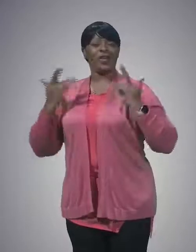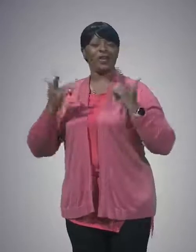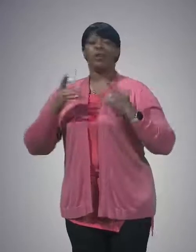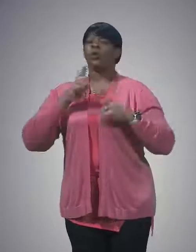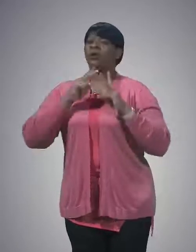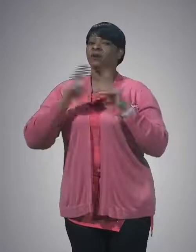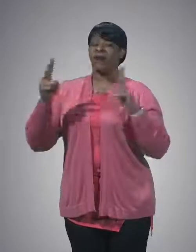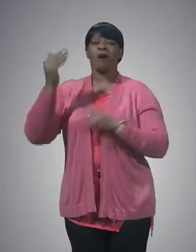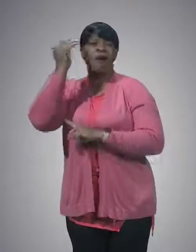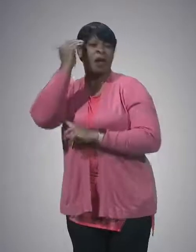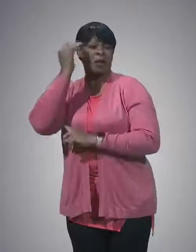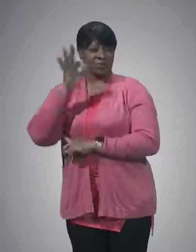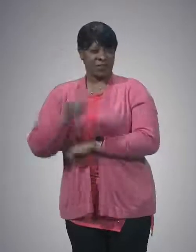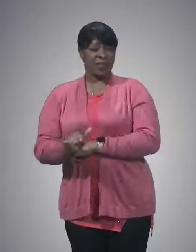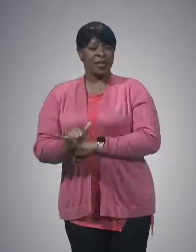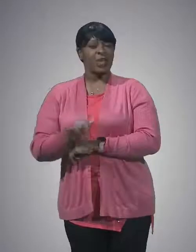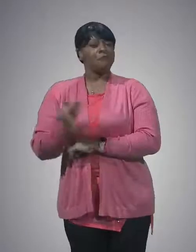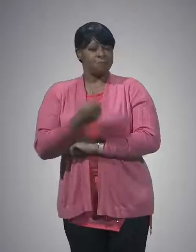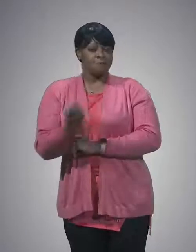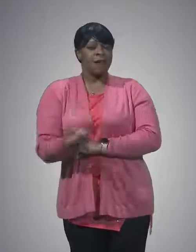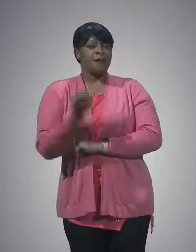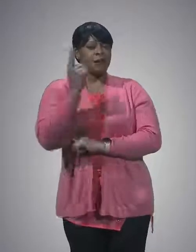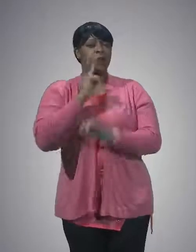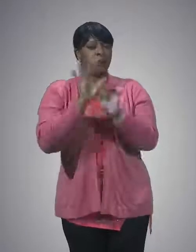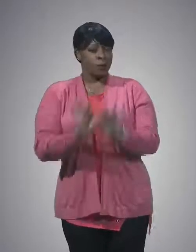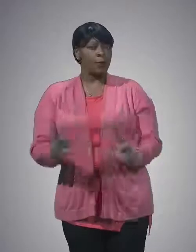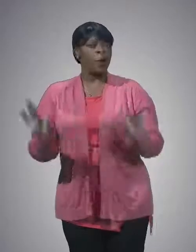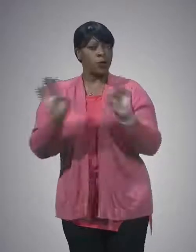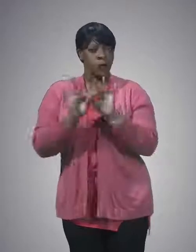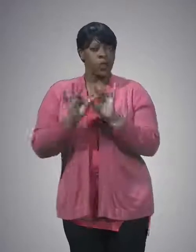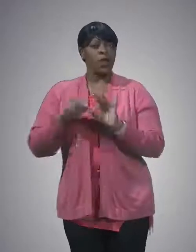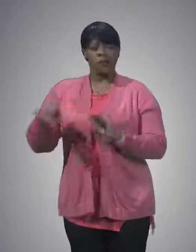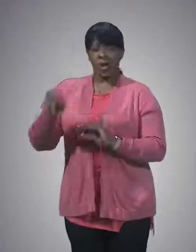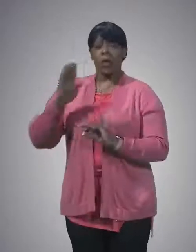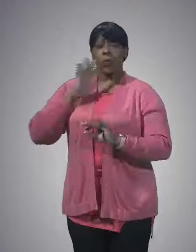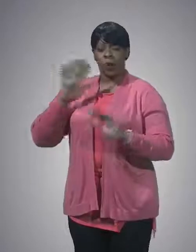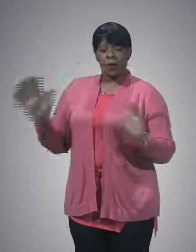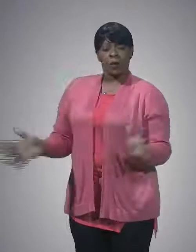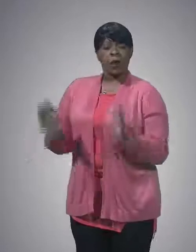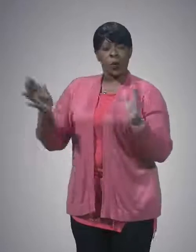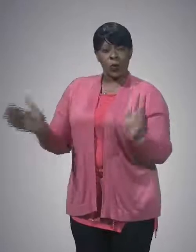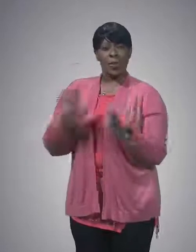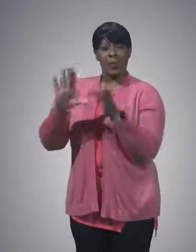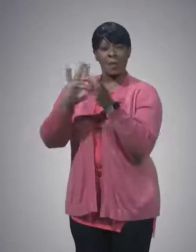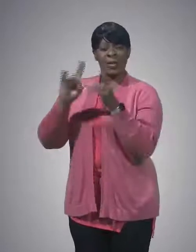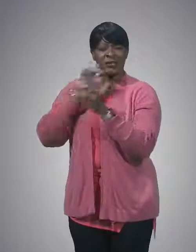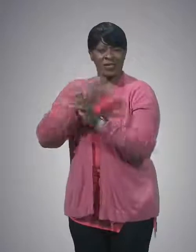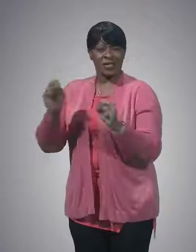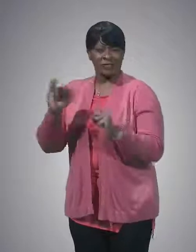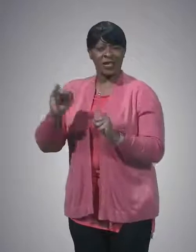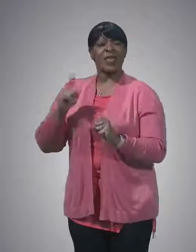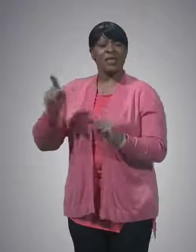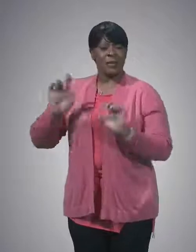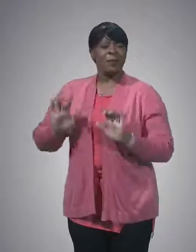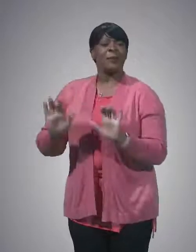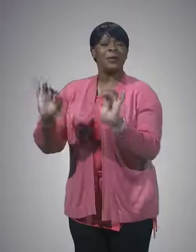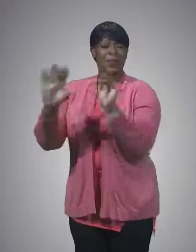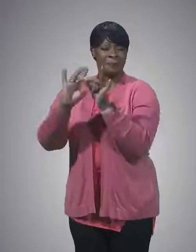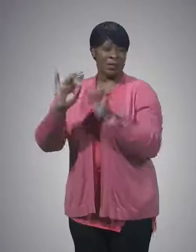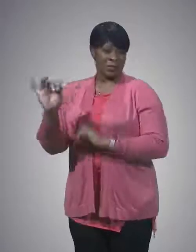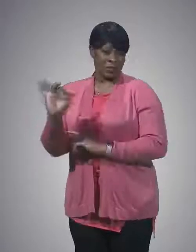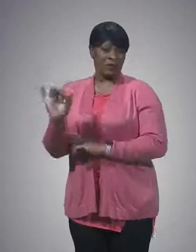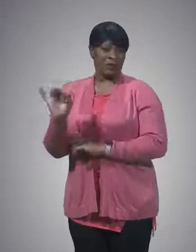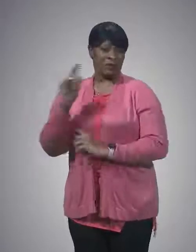very cognizant of that. They understand the importance. They will be pushing that message as well, and they have been pushing that